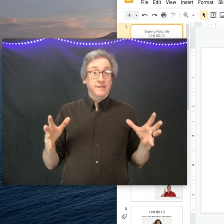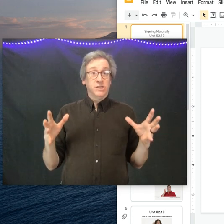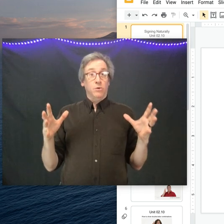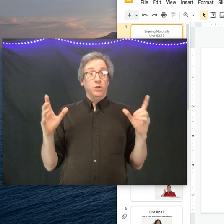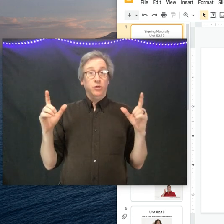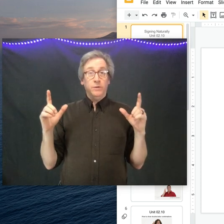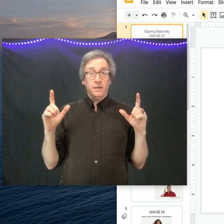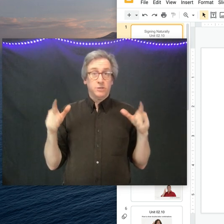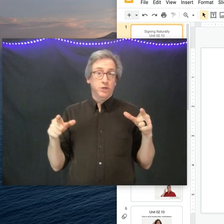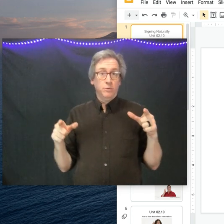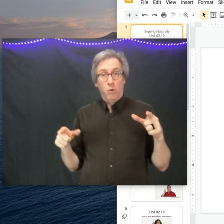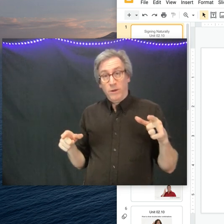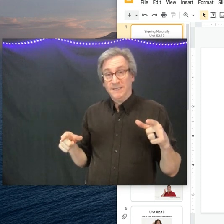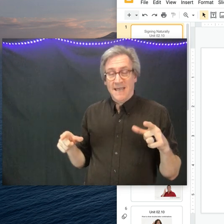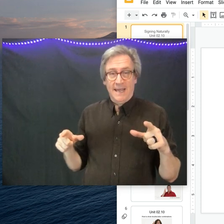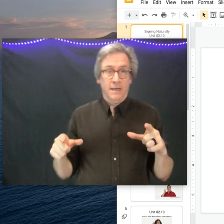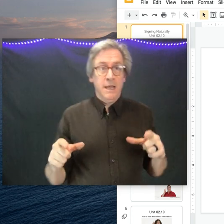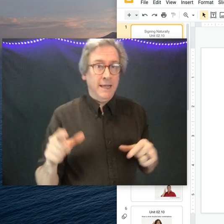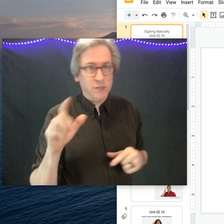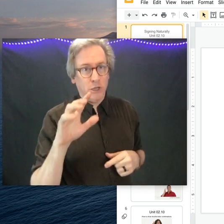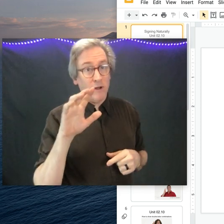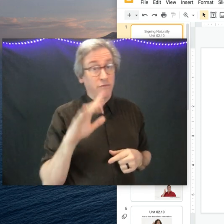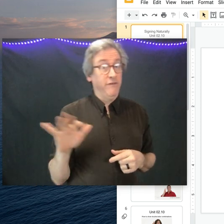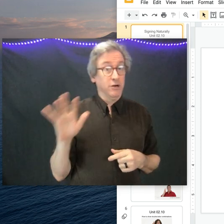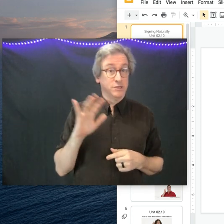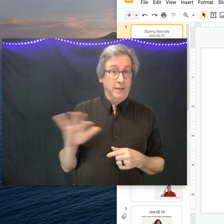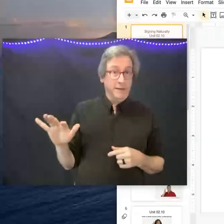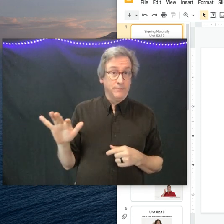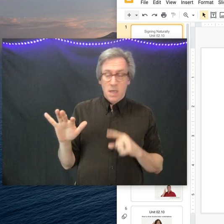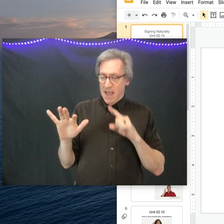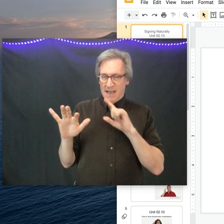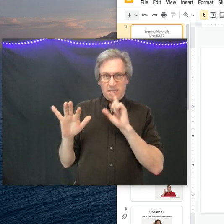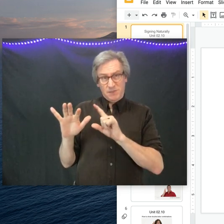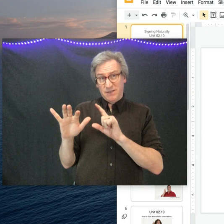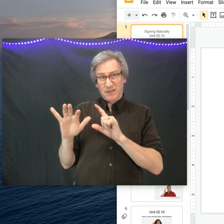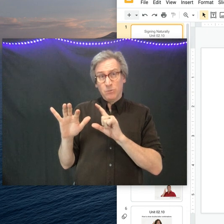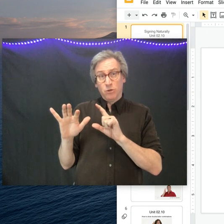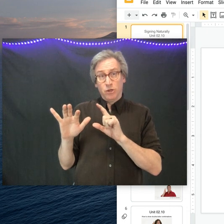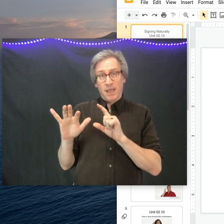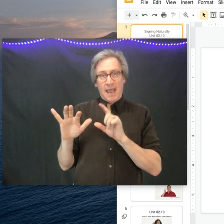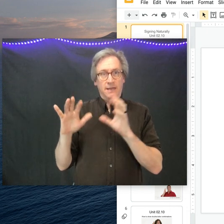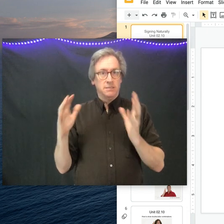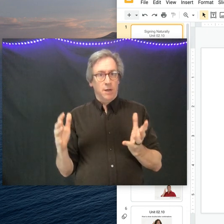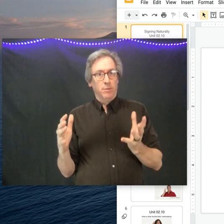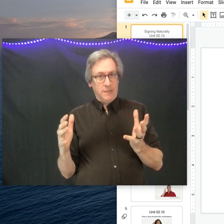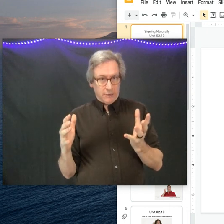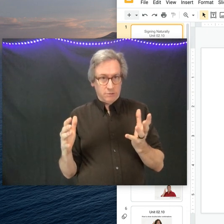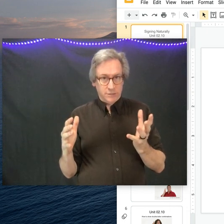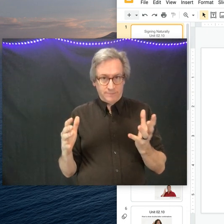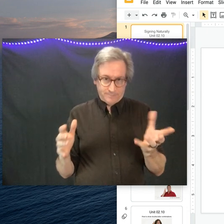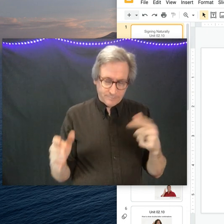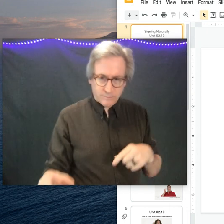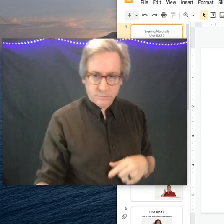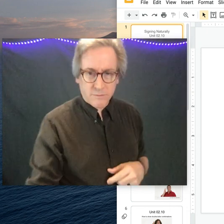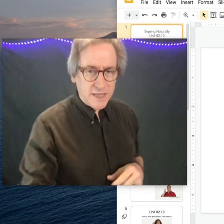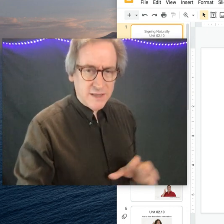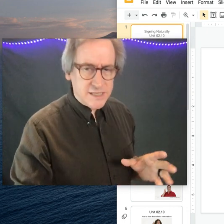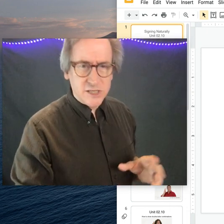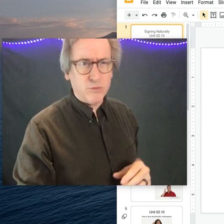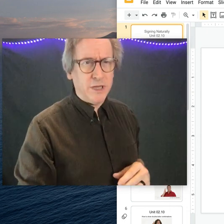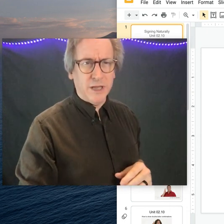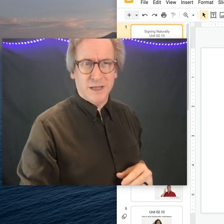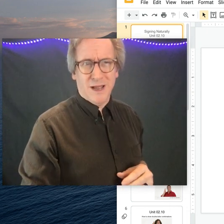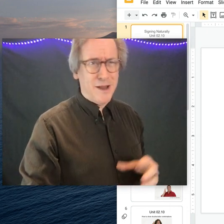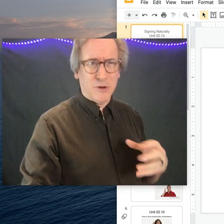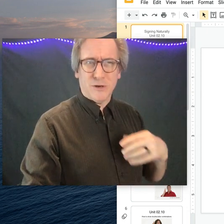Okay, so Unit 2.10 is all about fingerspelling, and specifically we're looking at double letters. This